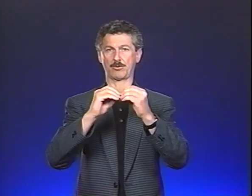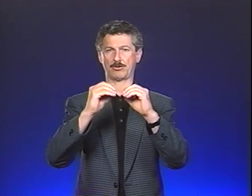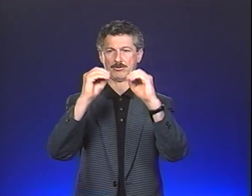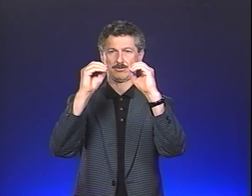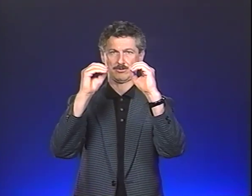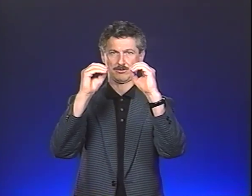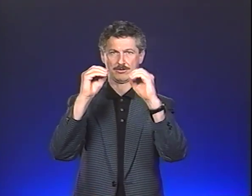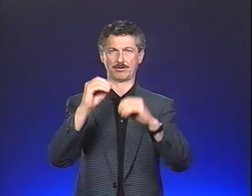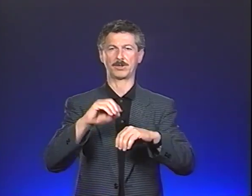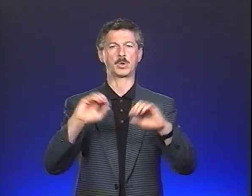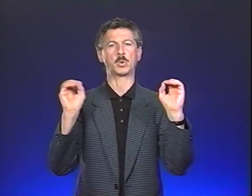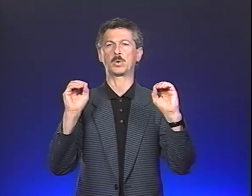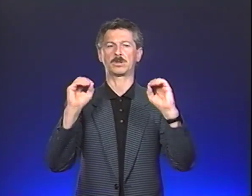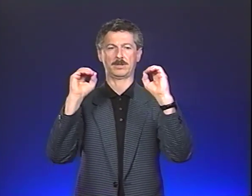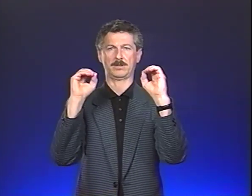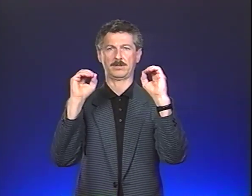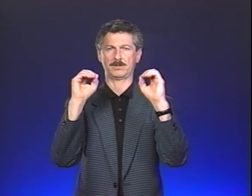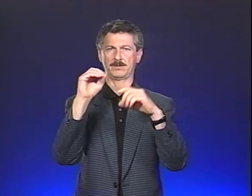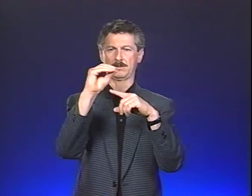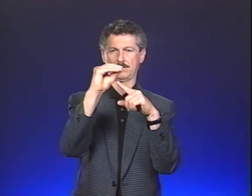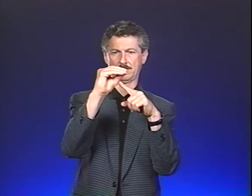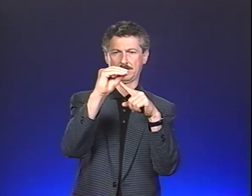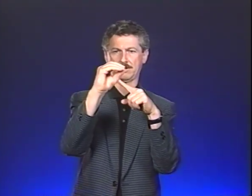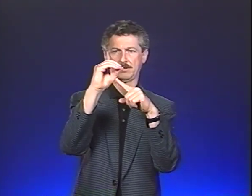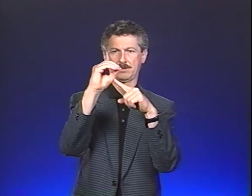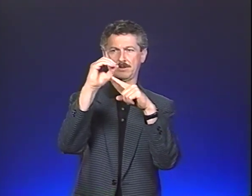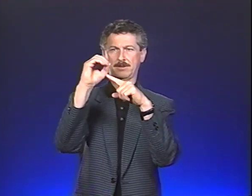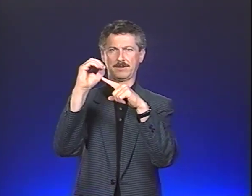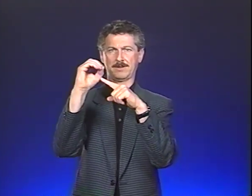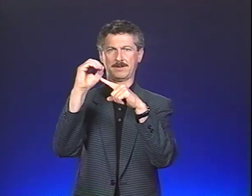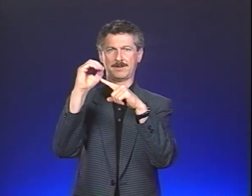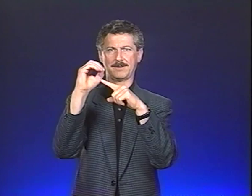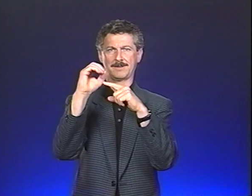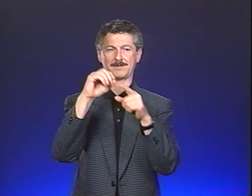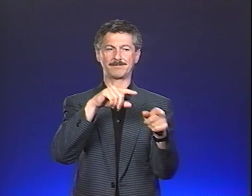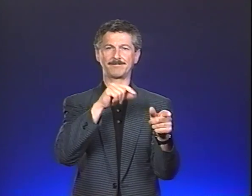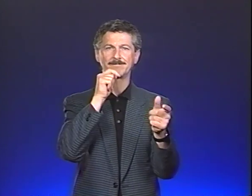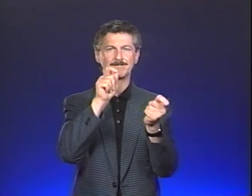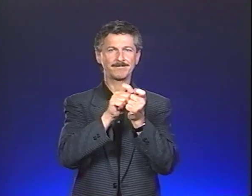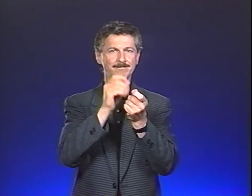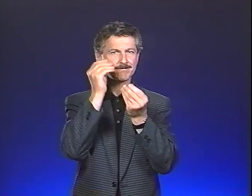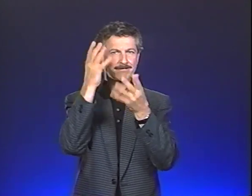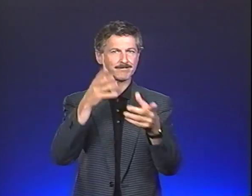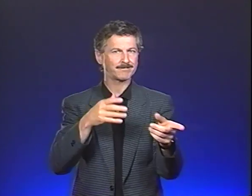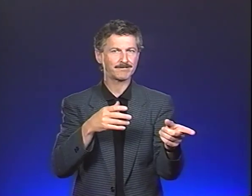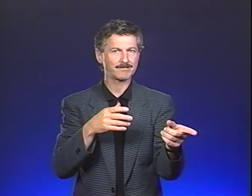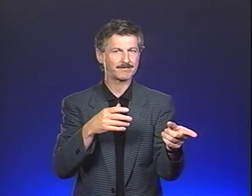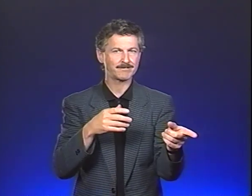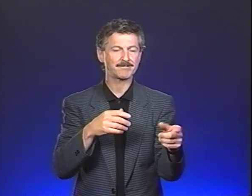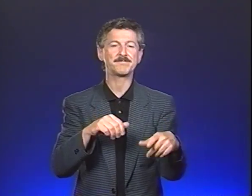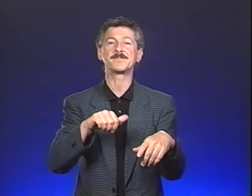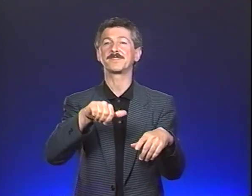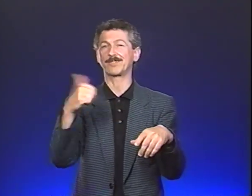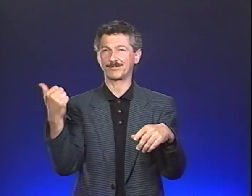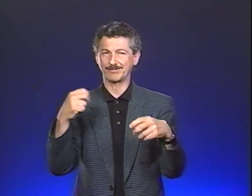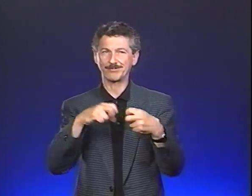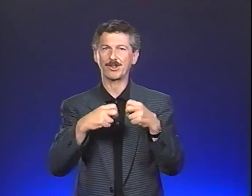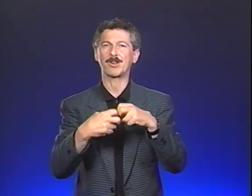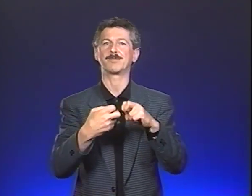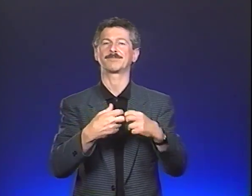sign give has a flattened hand shape. The sign number has a little more full hand shape, and none takes the 0